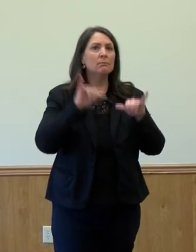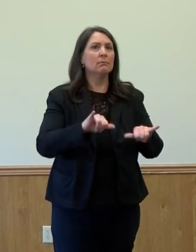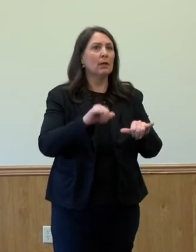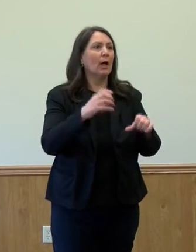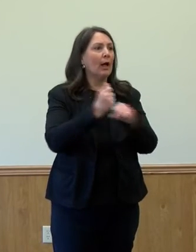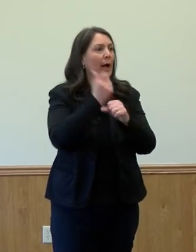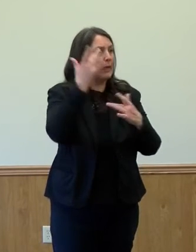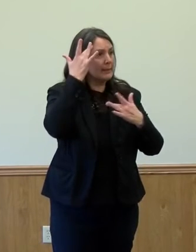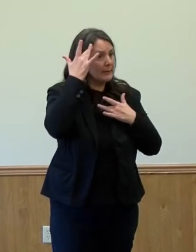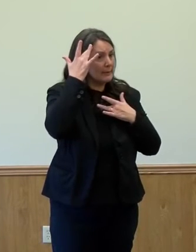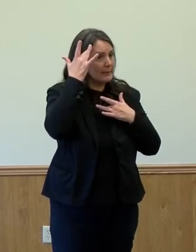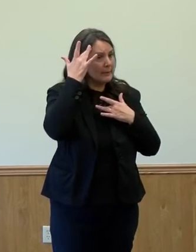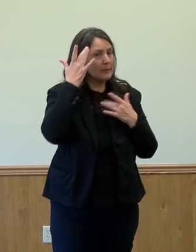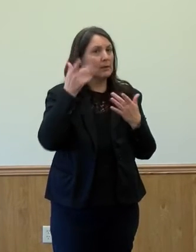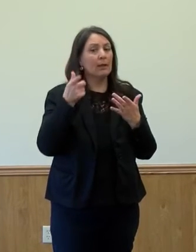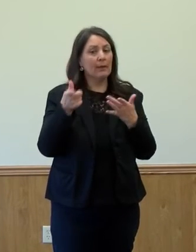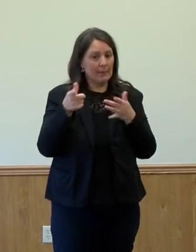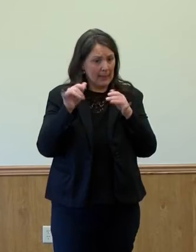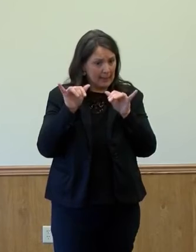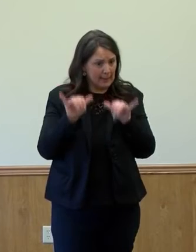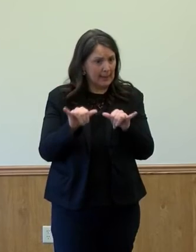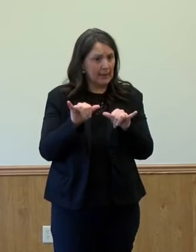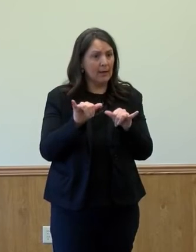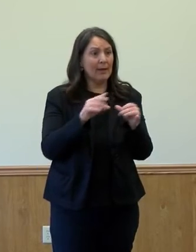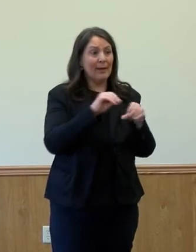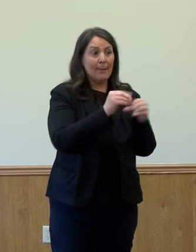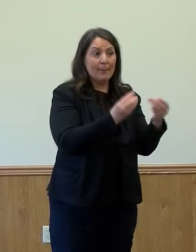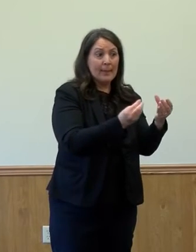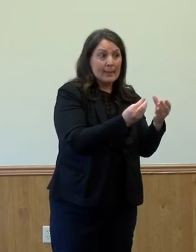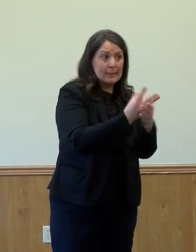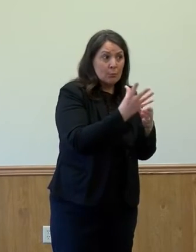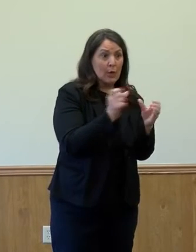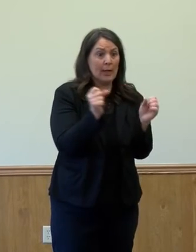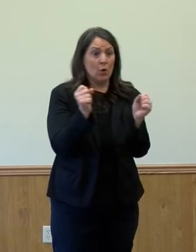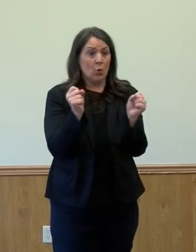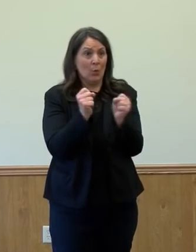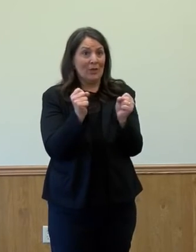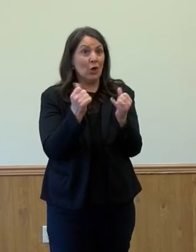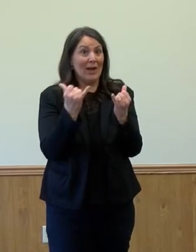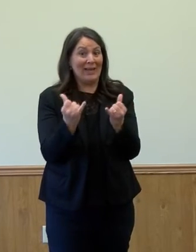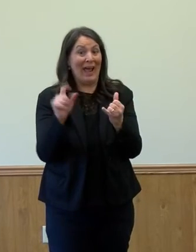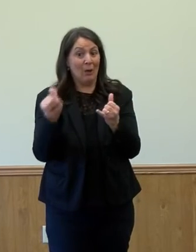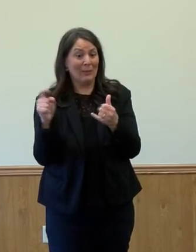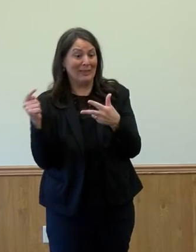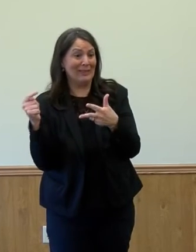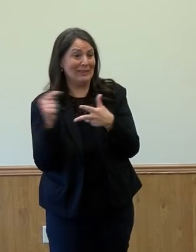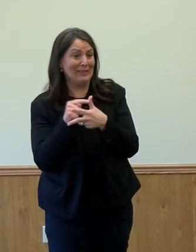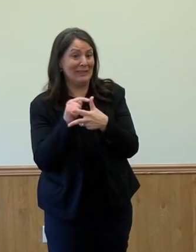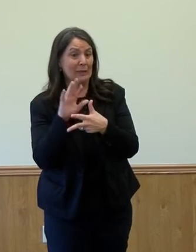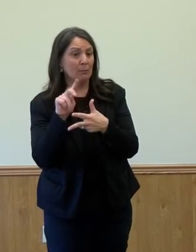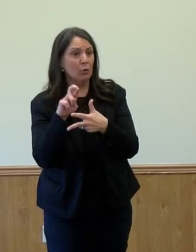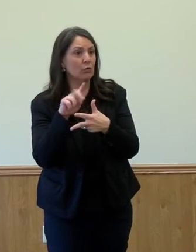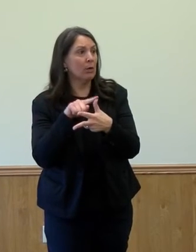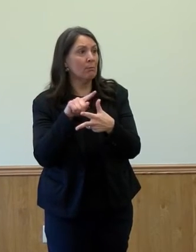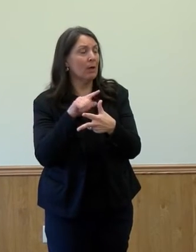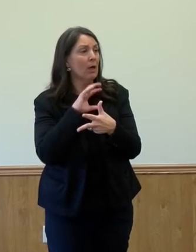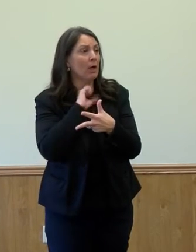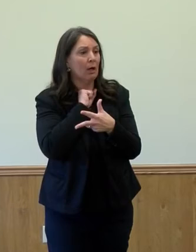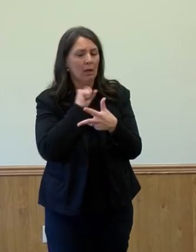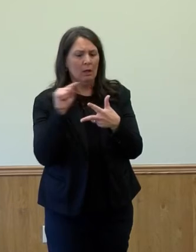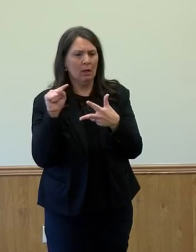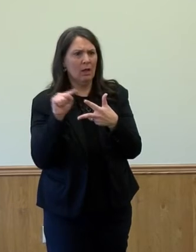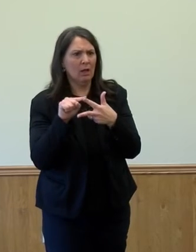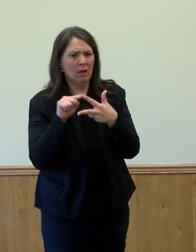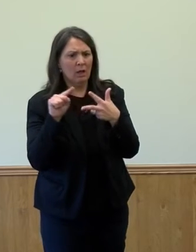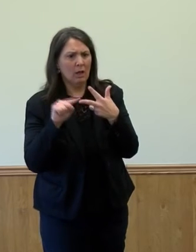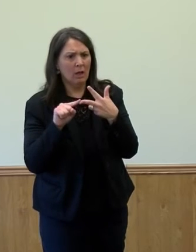right thing in the spring and, late winter, but now they needed a booster, and sadly, they got exposed in the meantime. So again, those